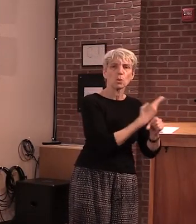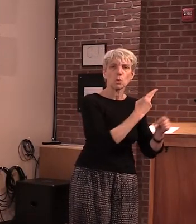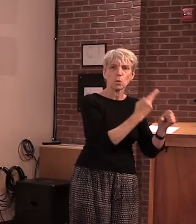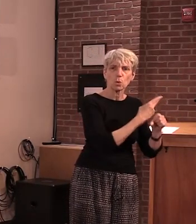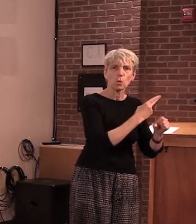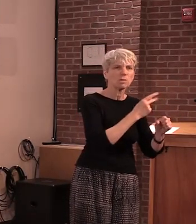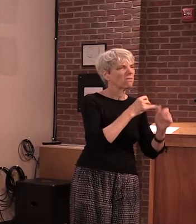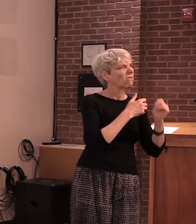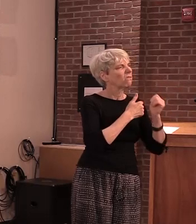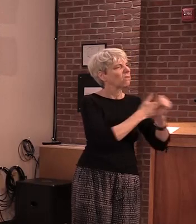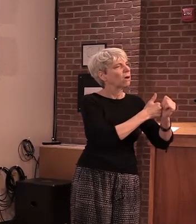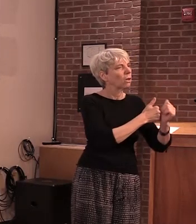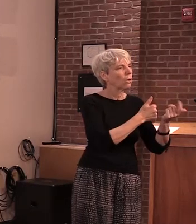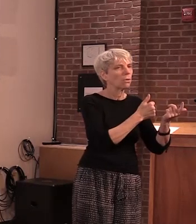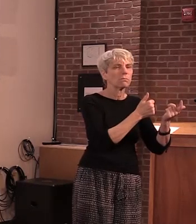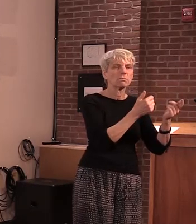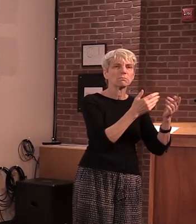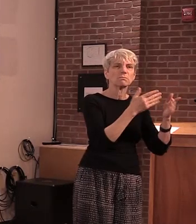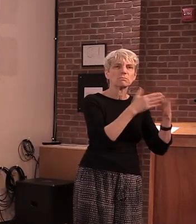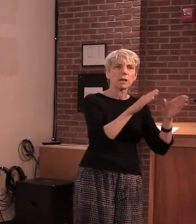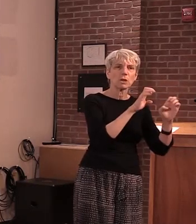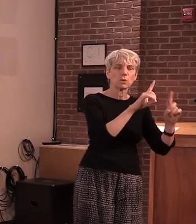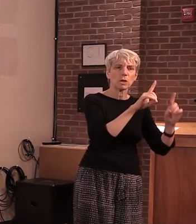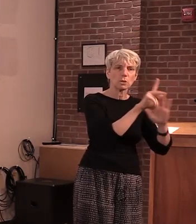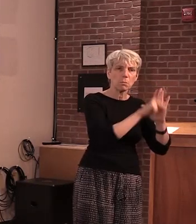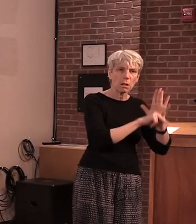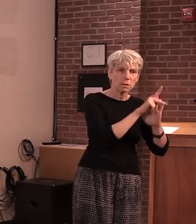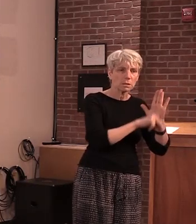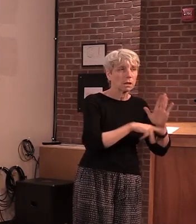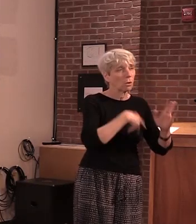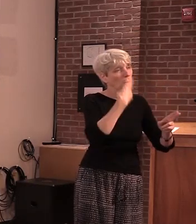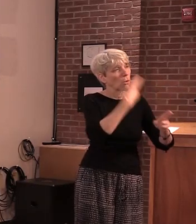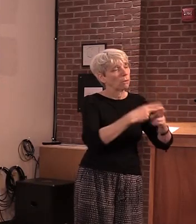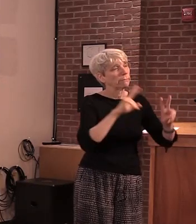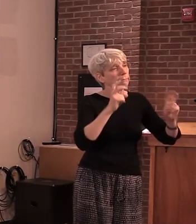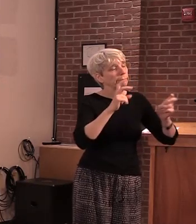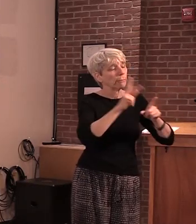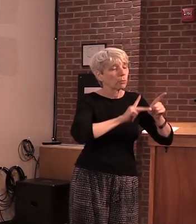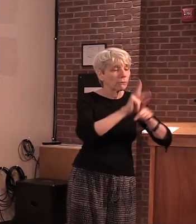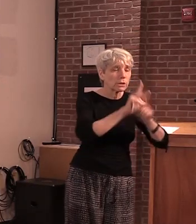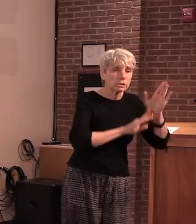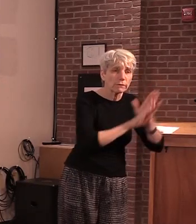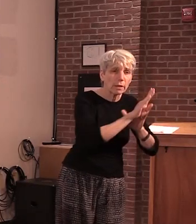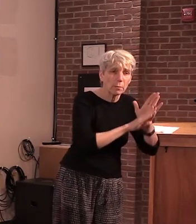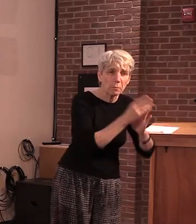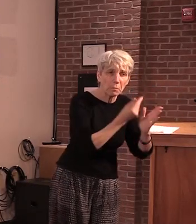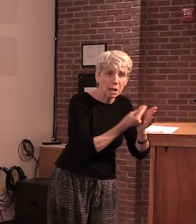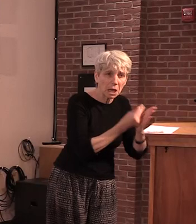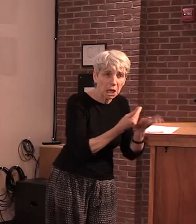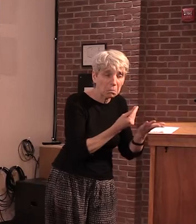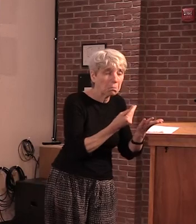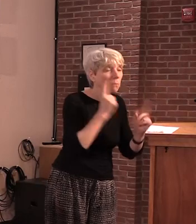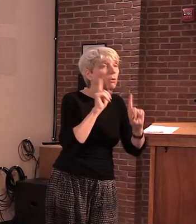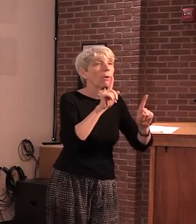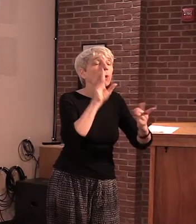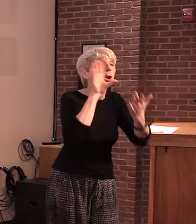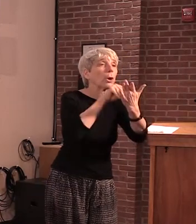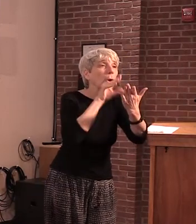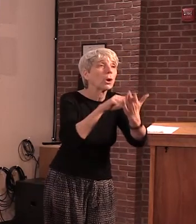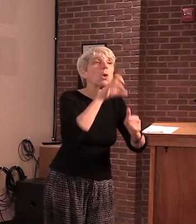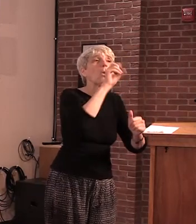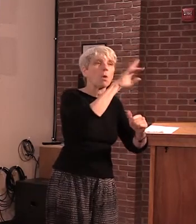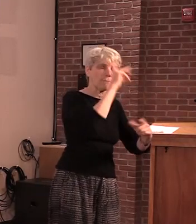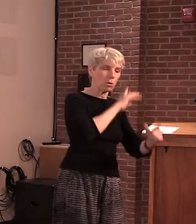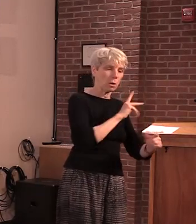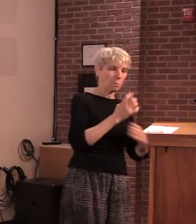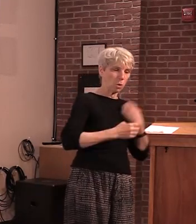extent of what you're describing might be considered professional development or some broader support framework for teachers, it might. It depends on how